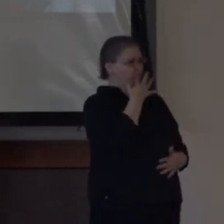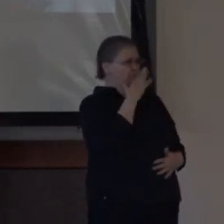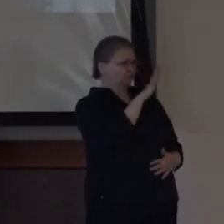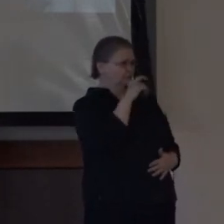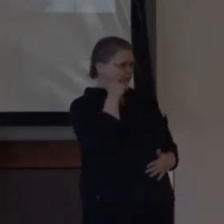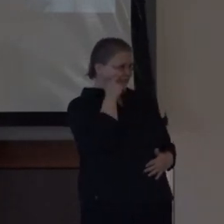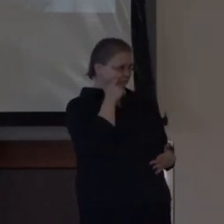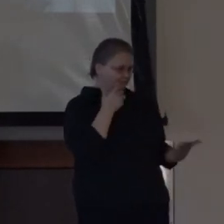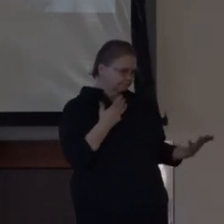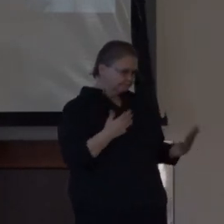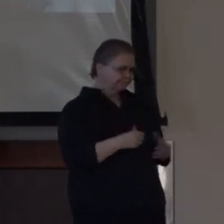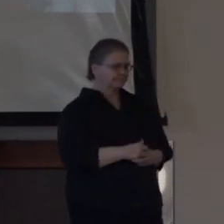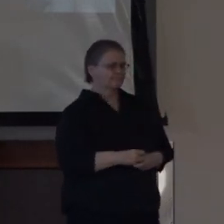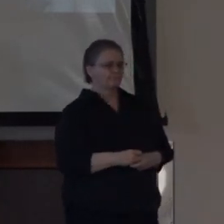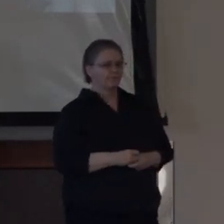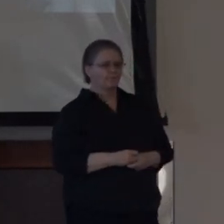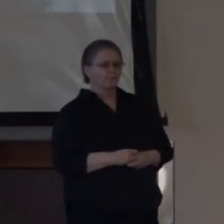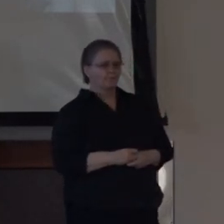skin.